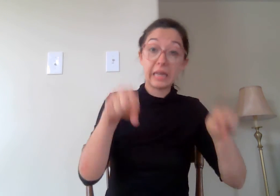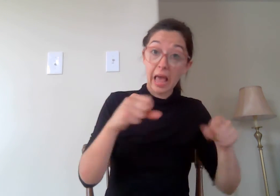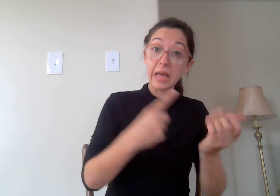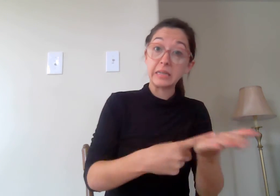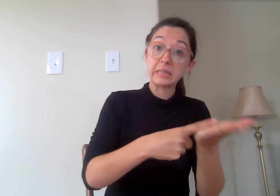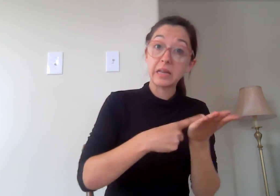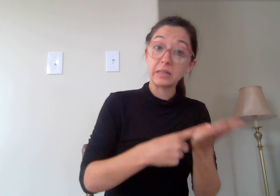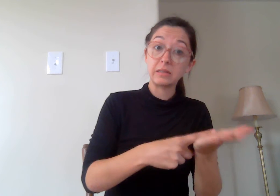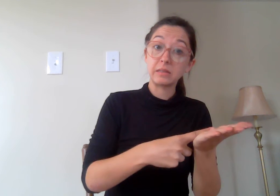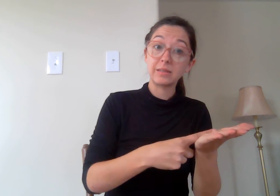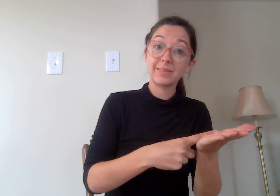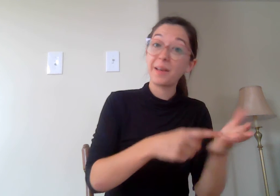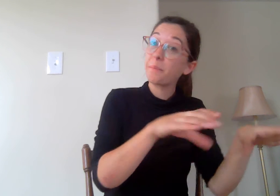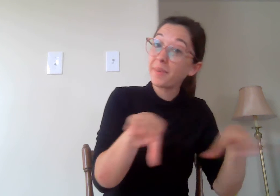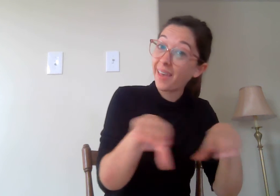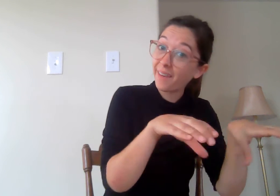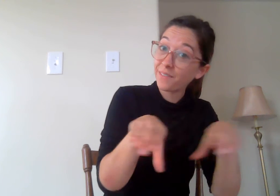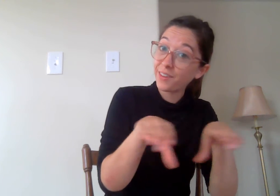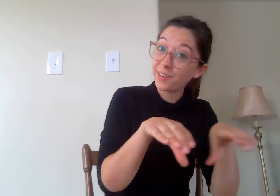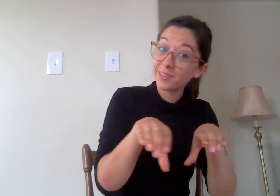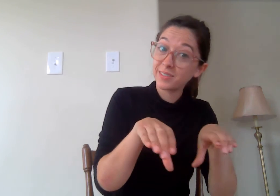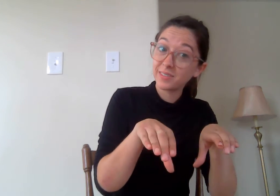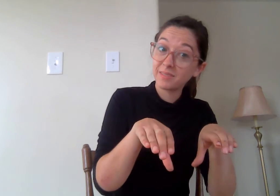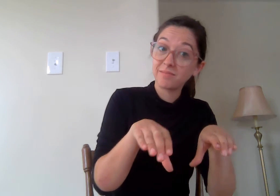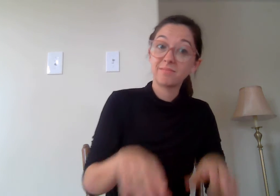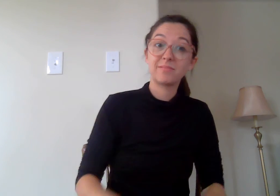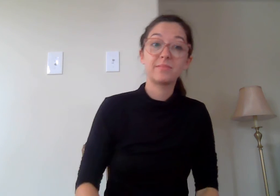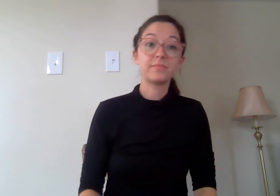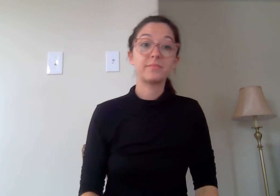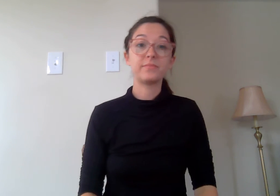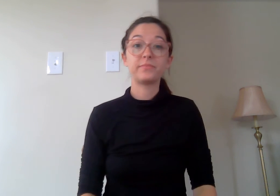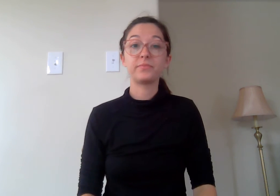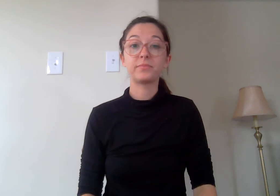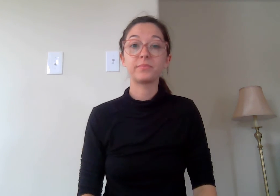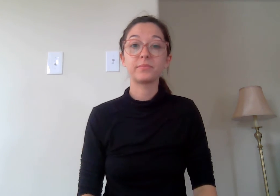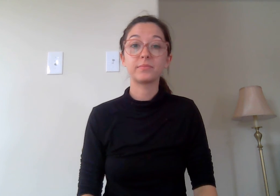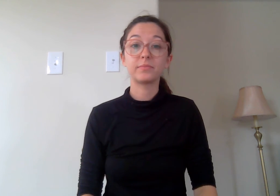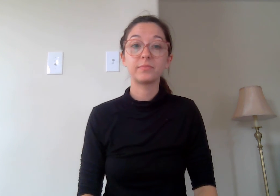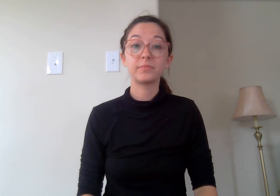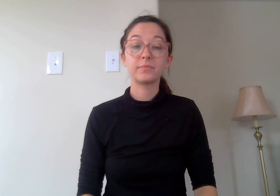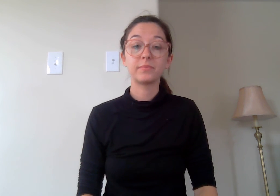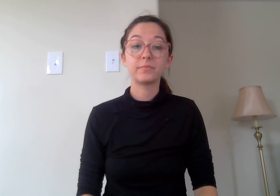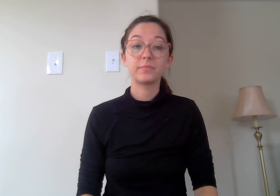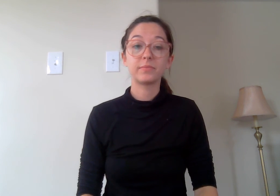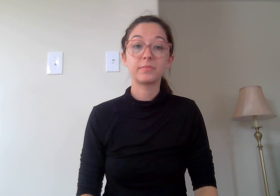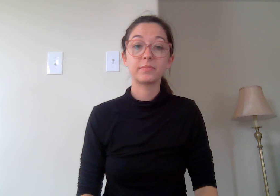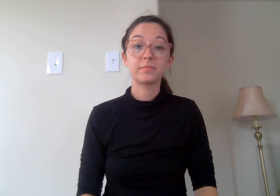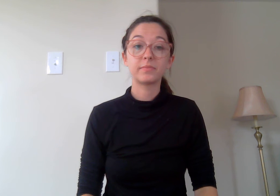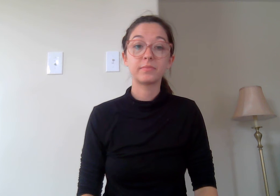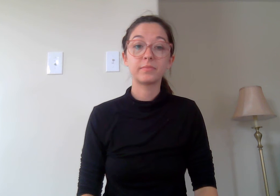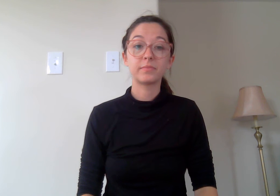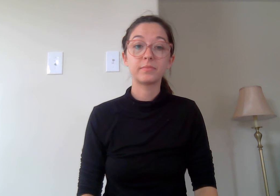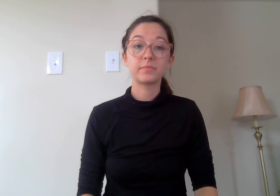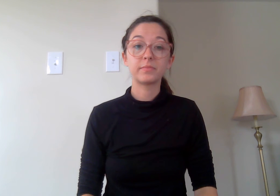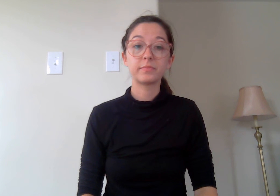the intervention is positive, is going to have positive effects on the other ones. So what about the triangle? Well,